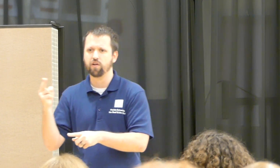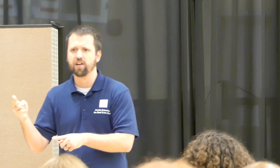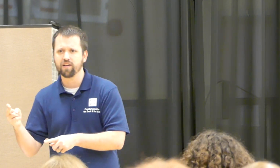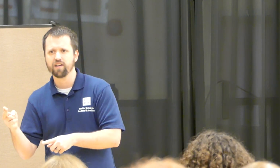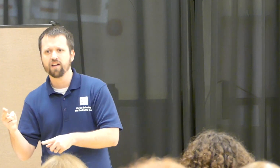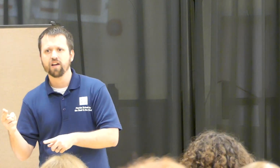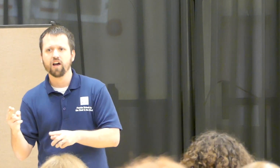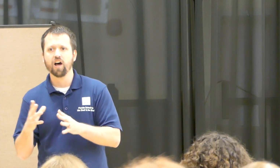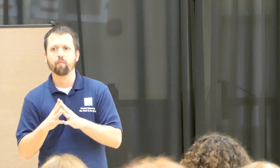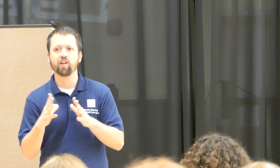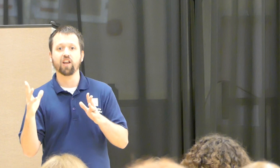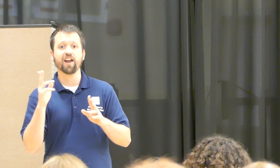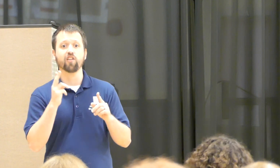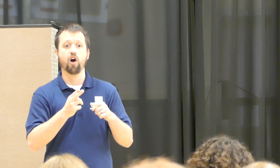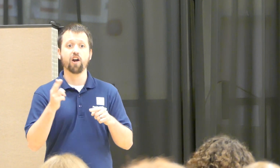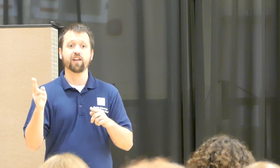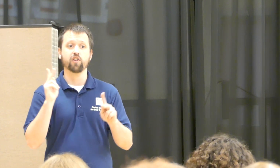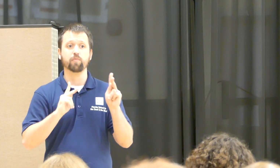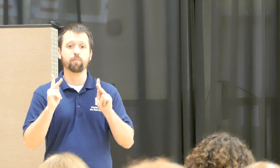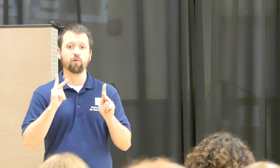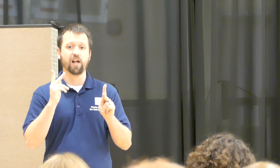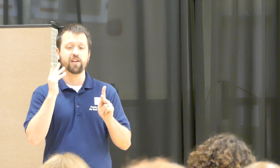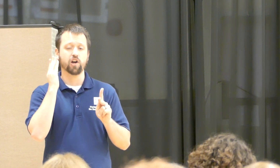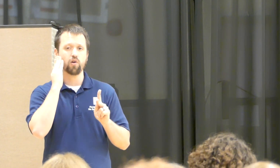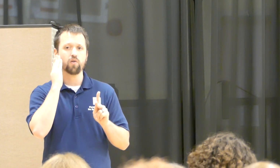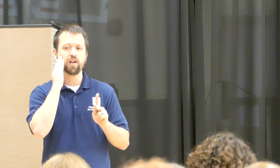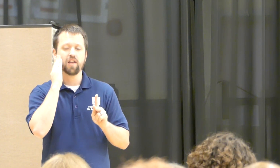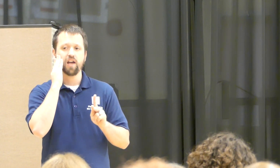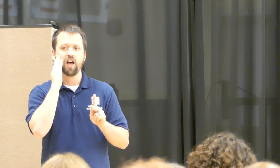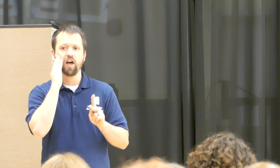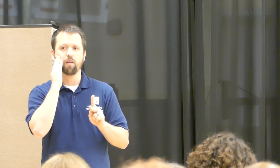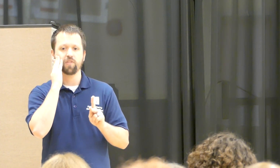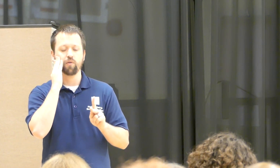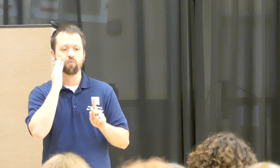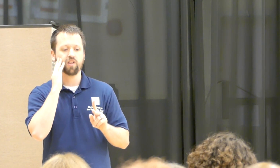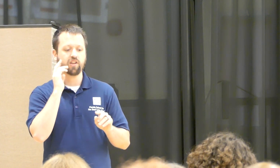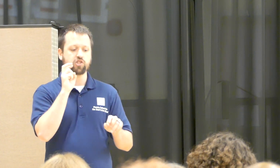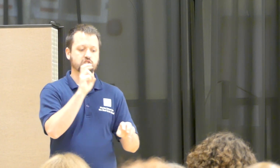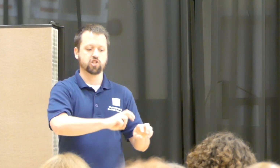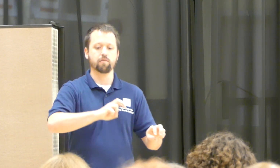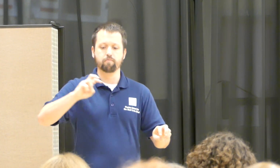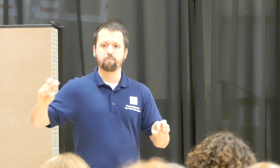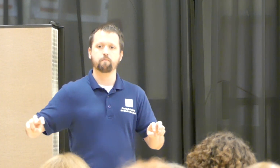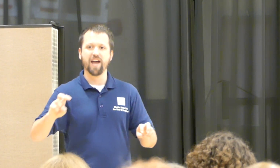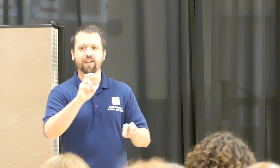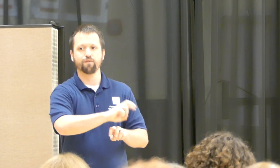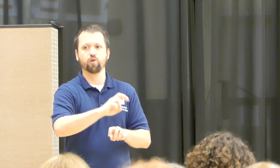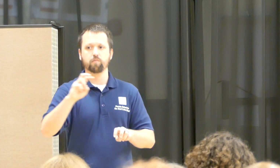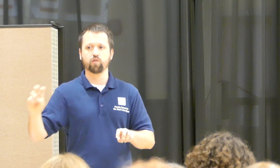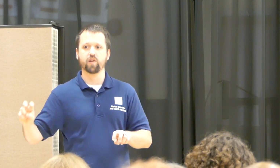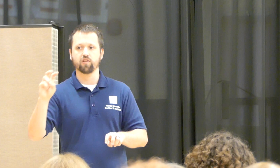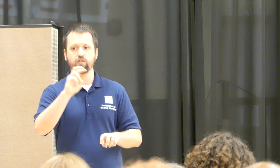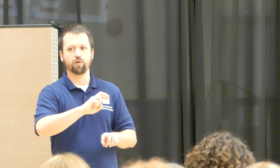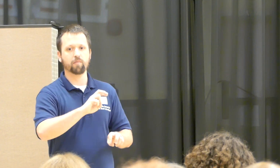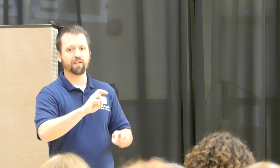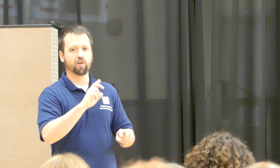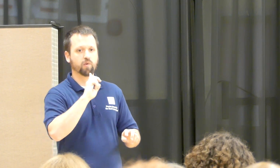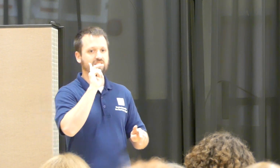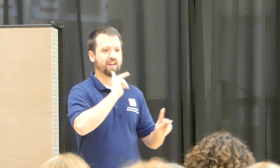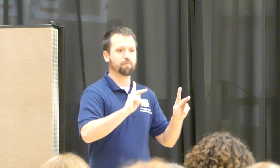hearing. A lot of the hard of hearing people I know, they really just jump back and forth between the two. I mean, if they're with deaf